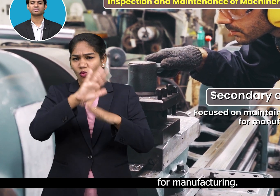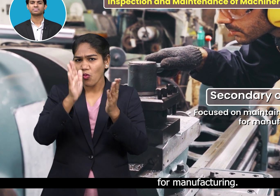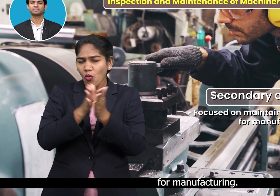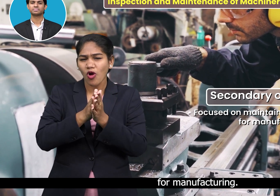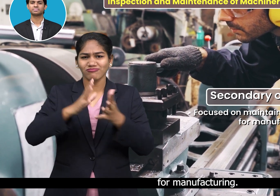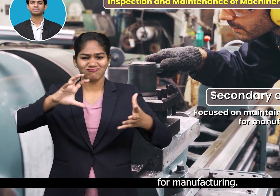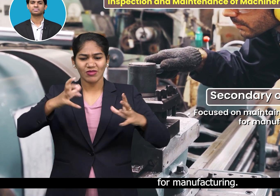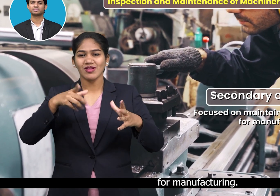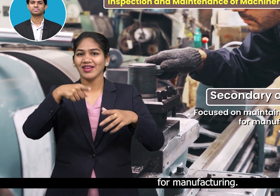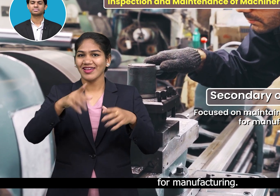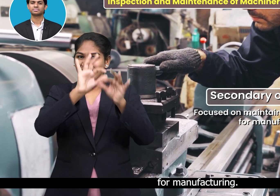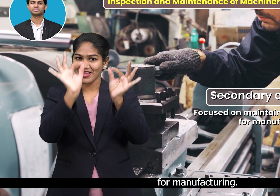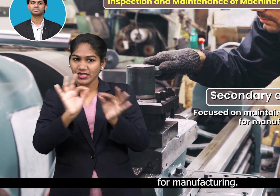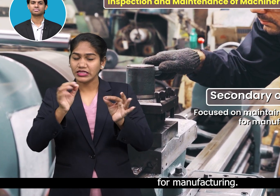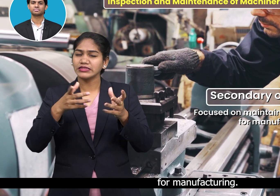manufacturing.